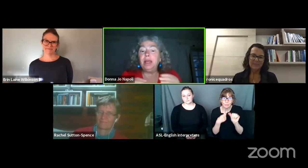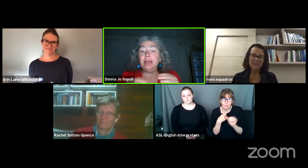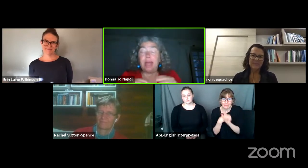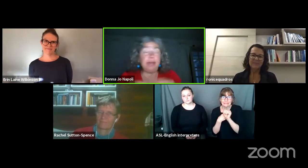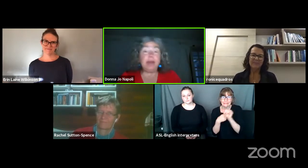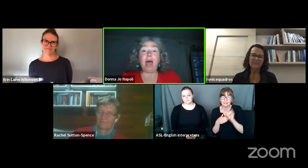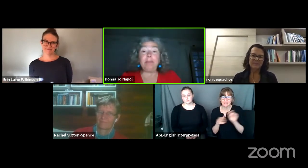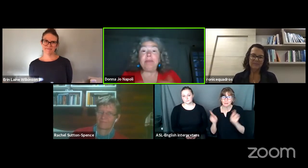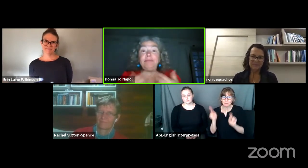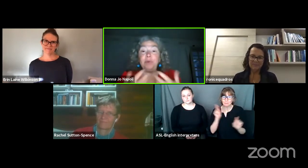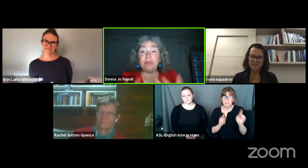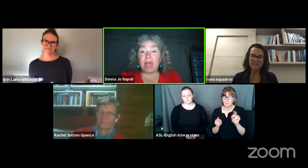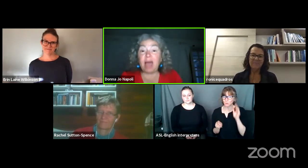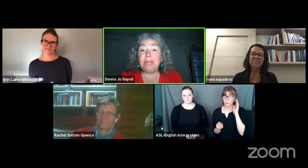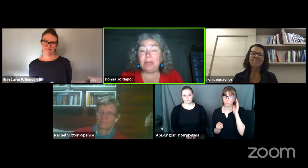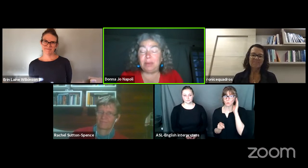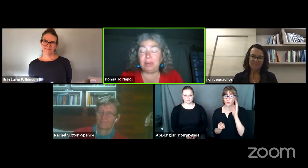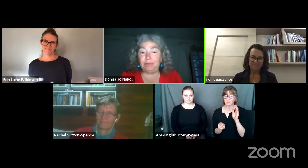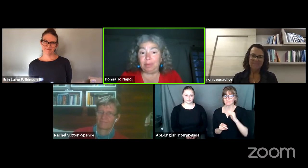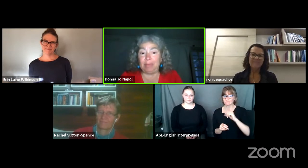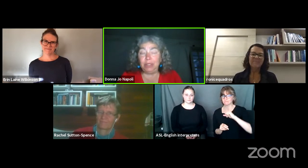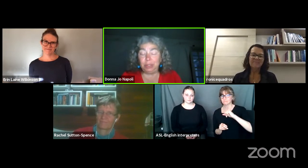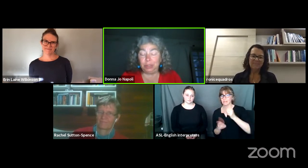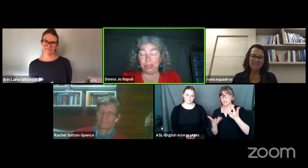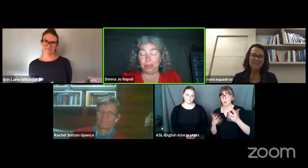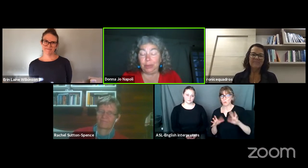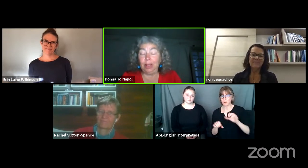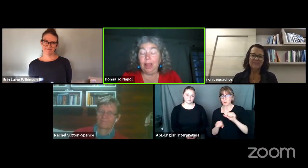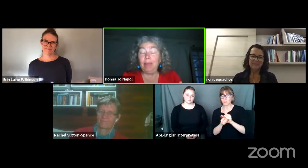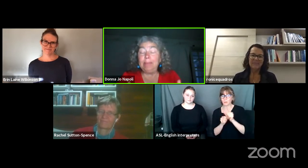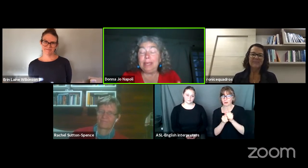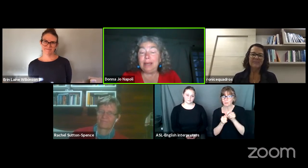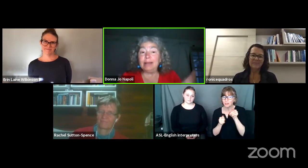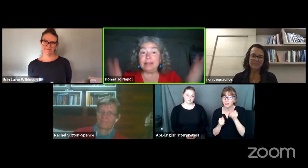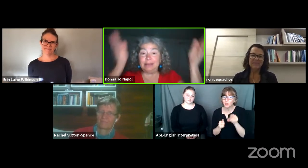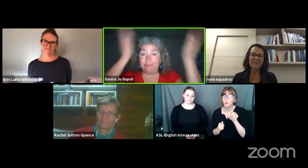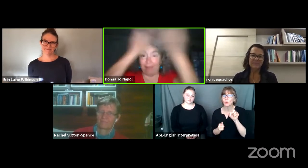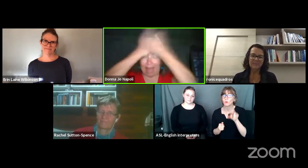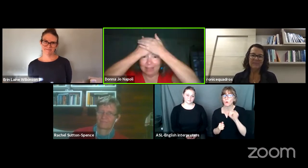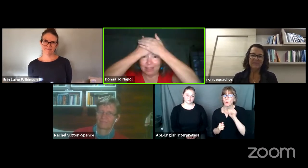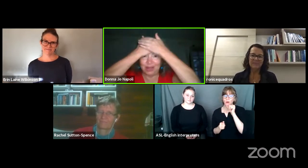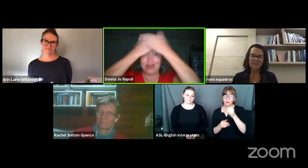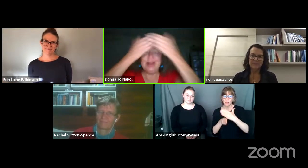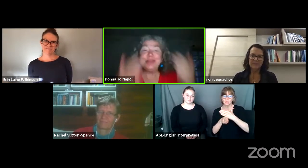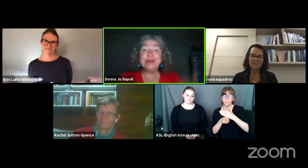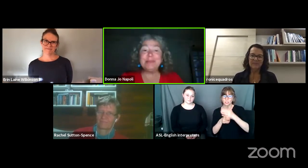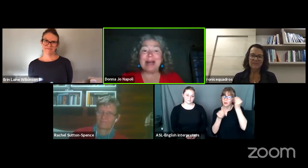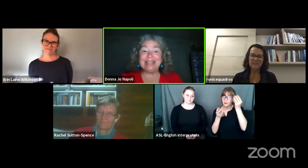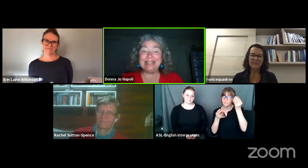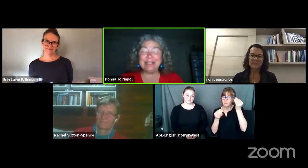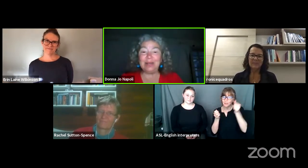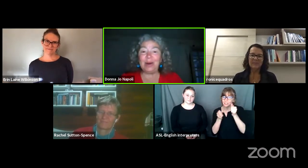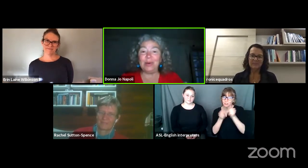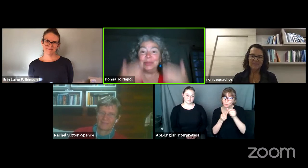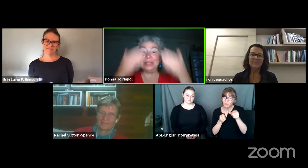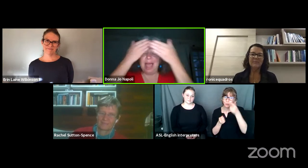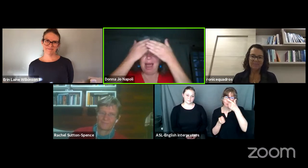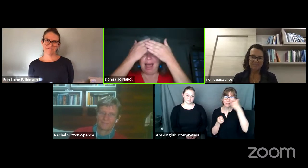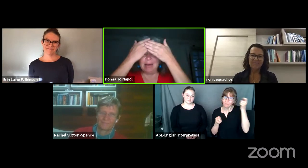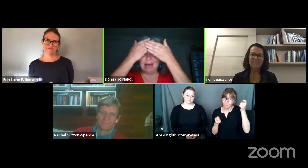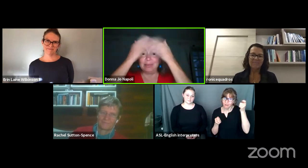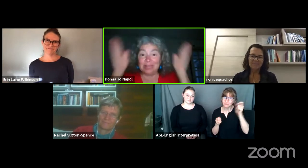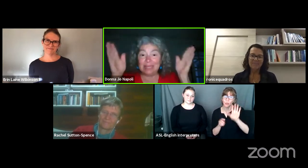you, not be forthcoming with information to you, because in fact, your mind is